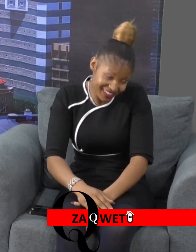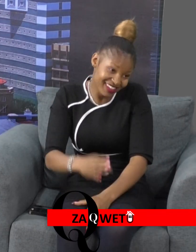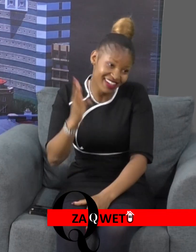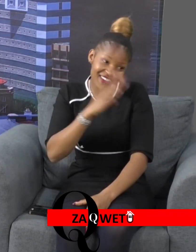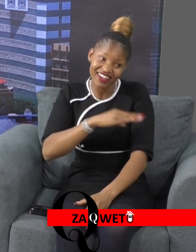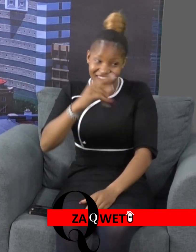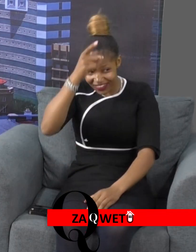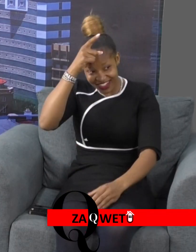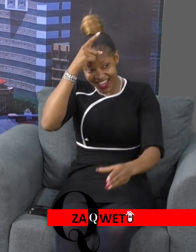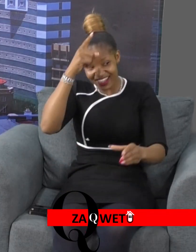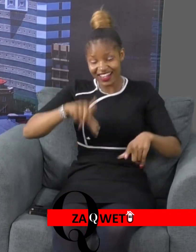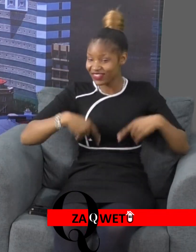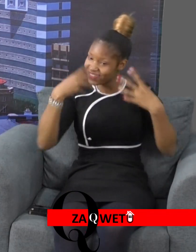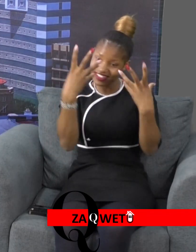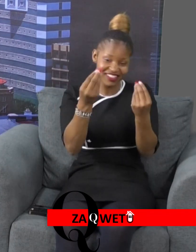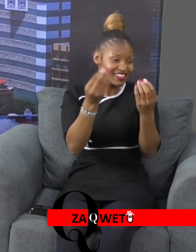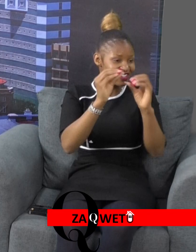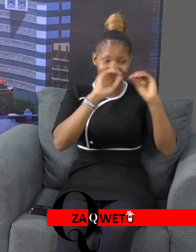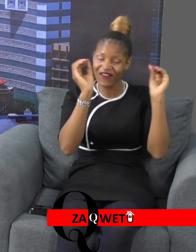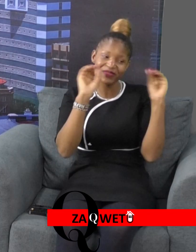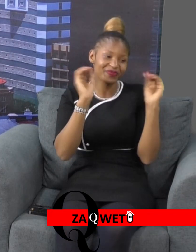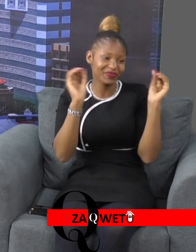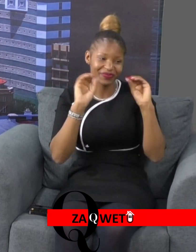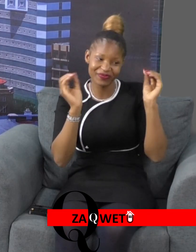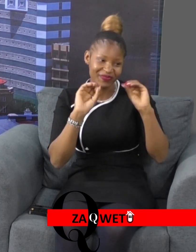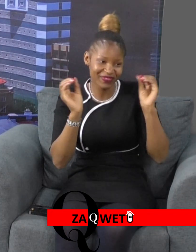people love eating fruits and people love eating the food.